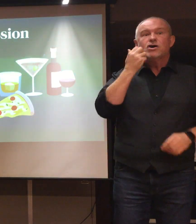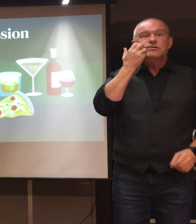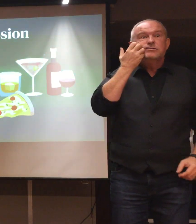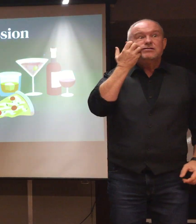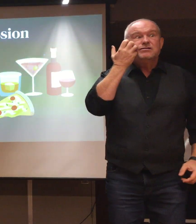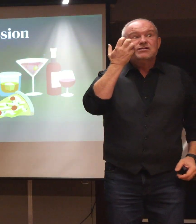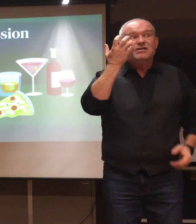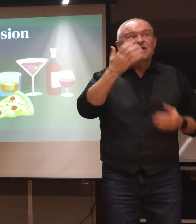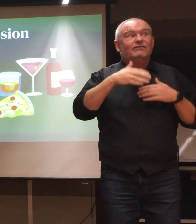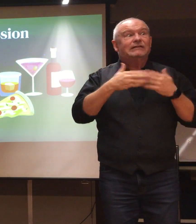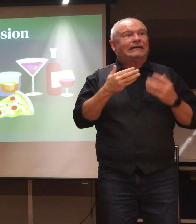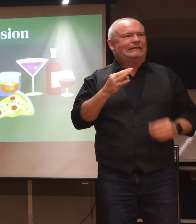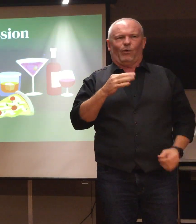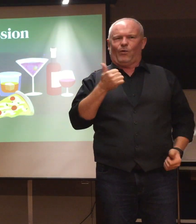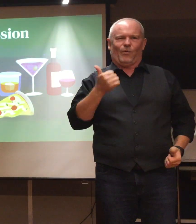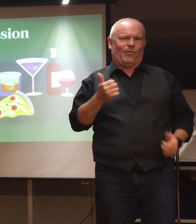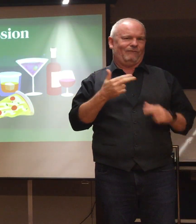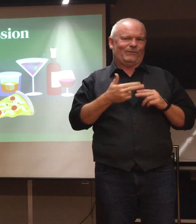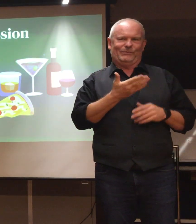every day.